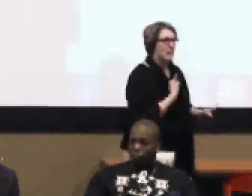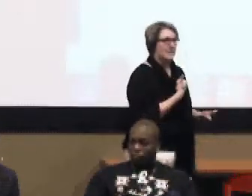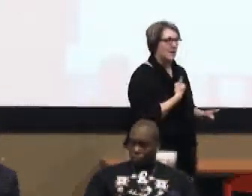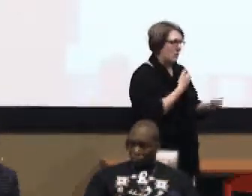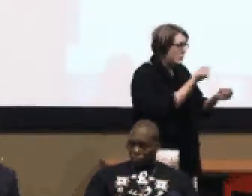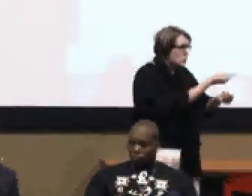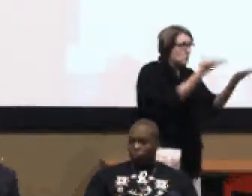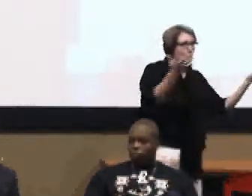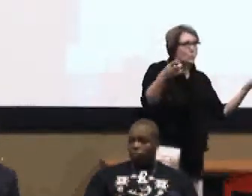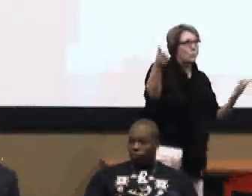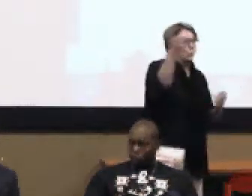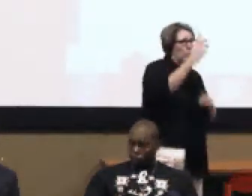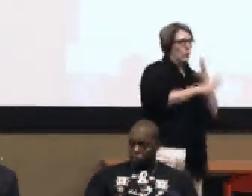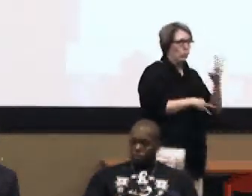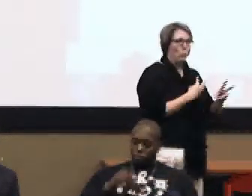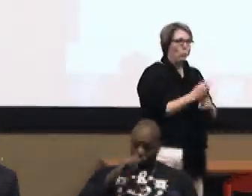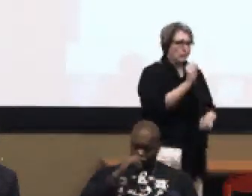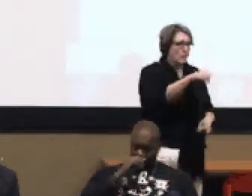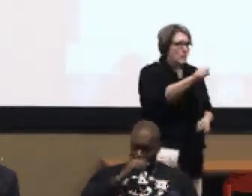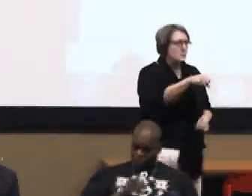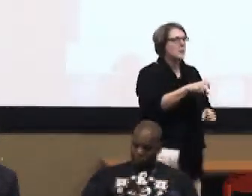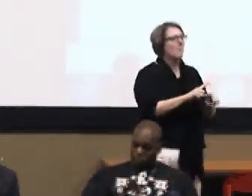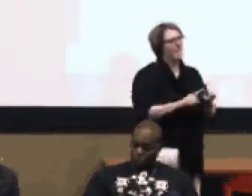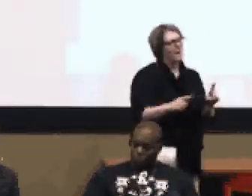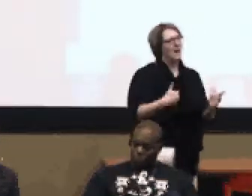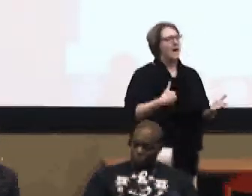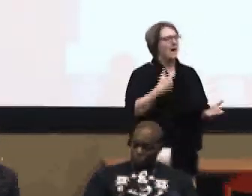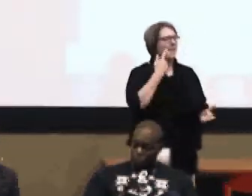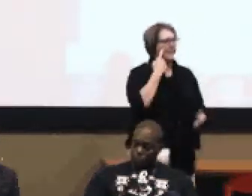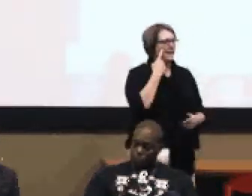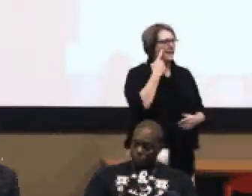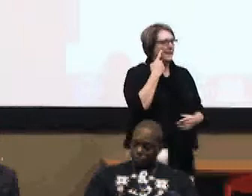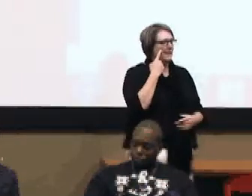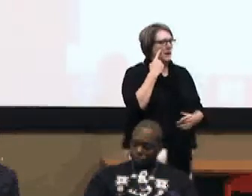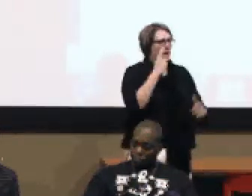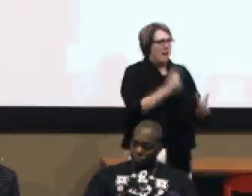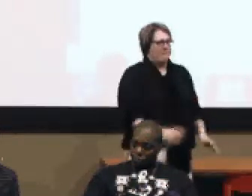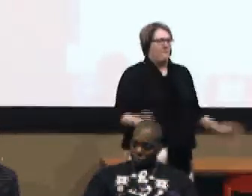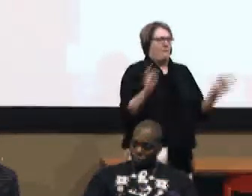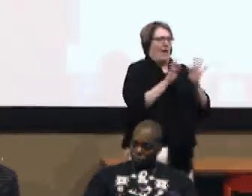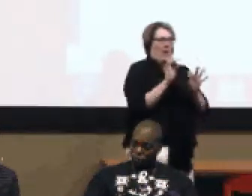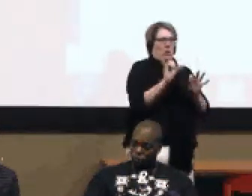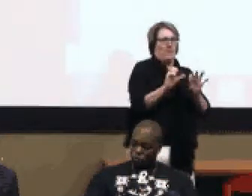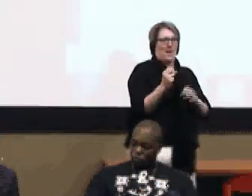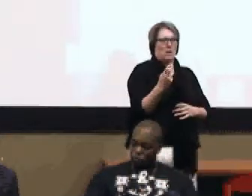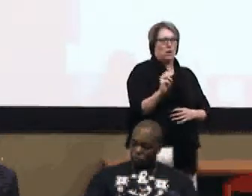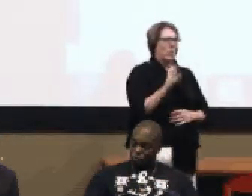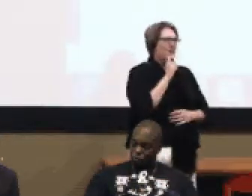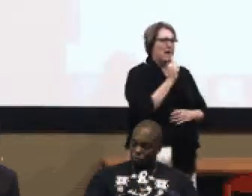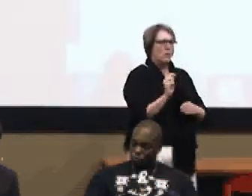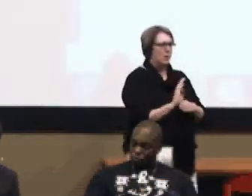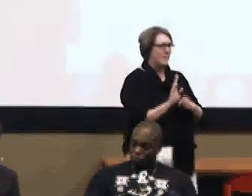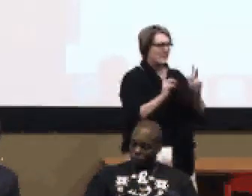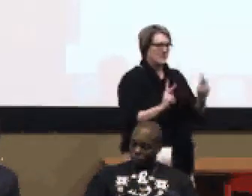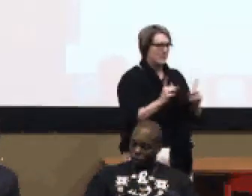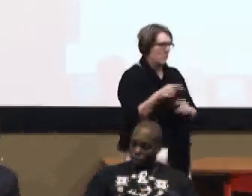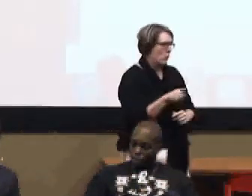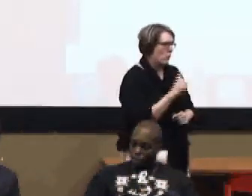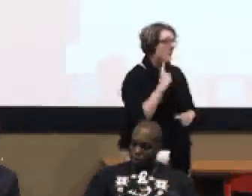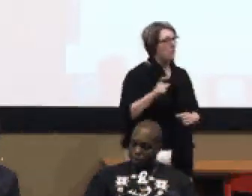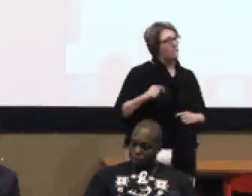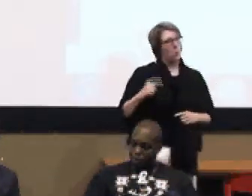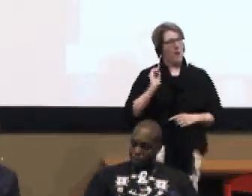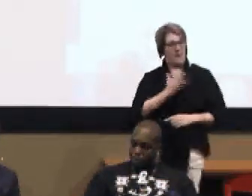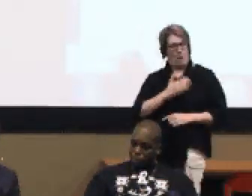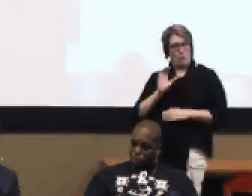the mainstream world. And I think that another huge value of that show, not for the entrepreneurs that are on it, but for our